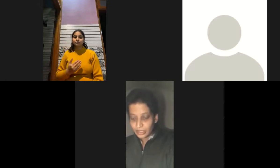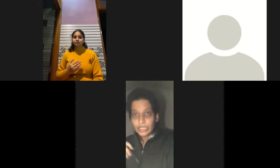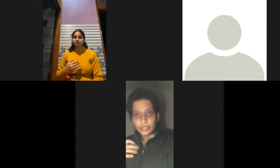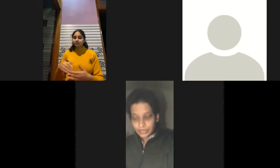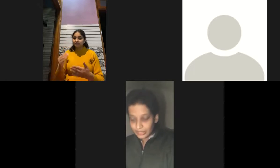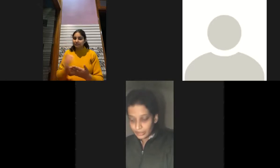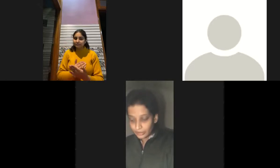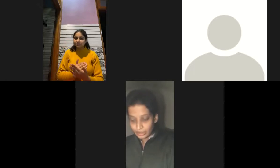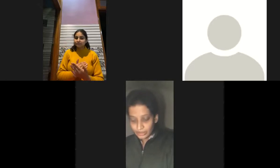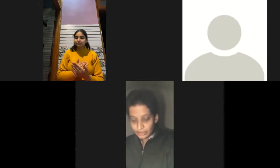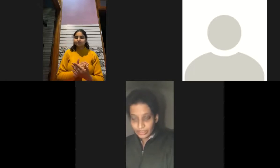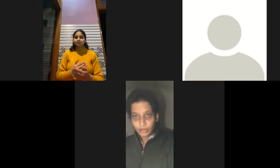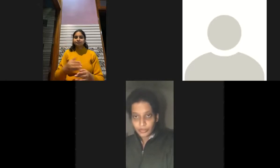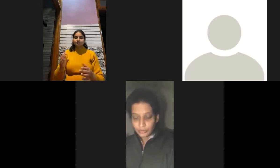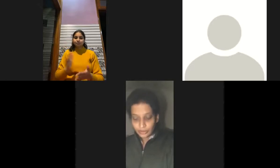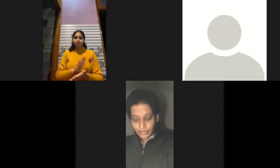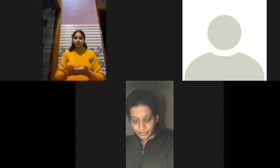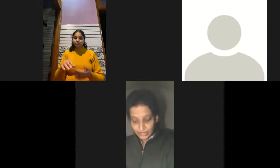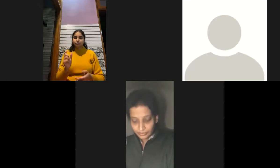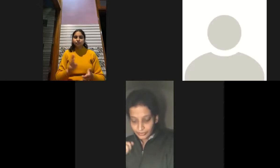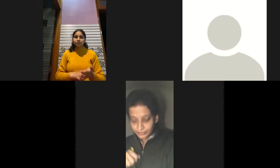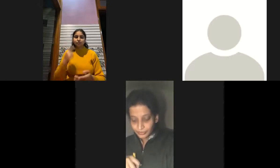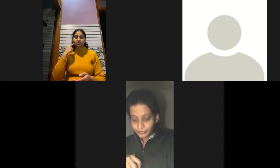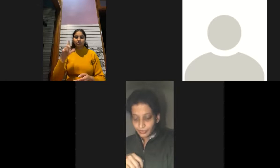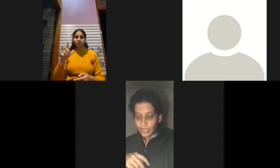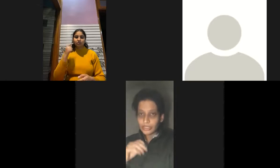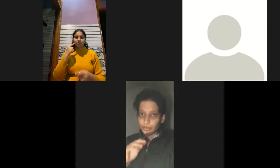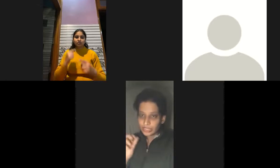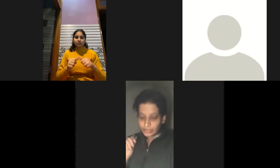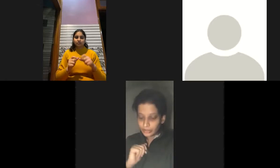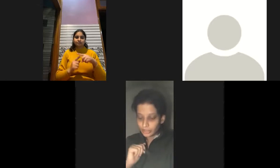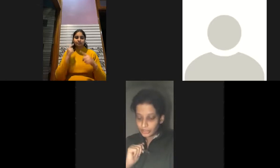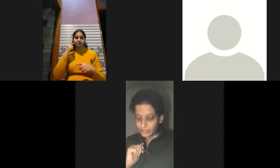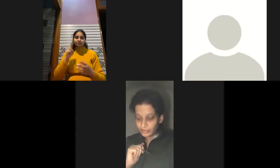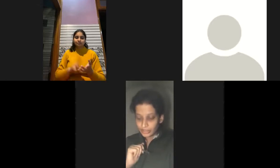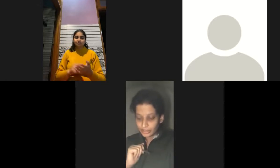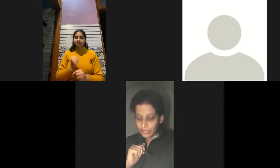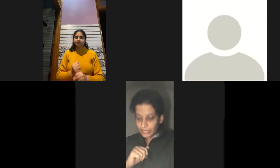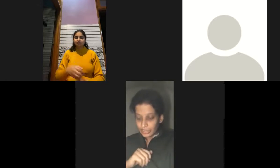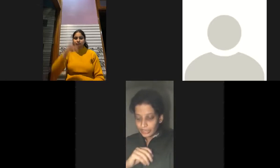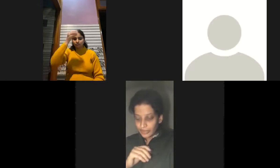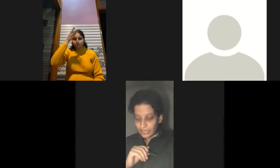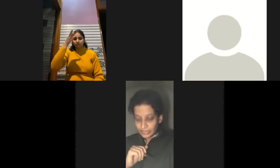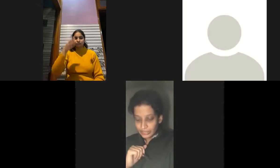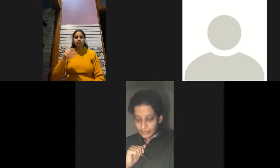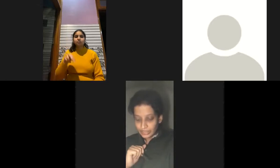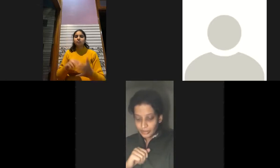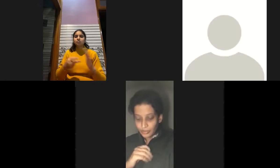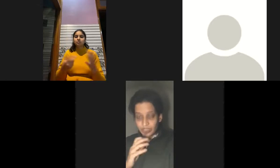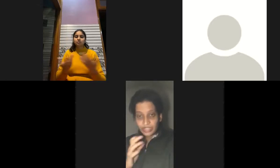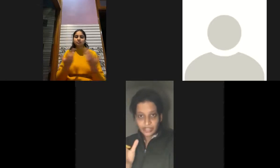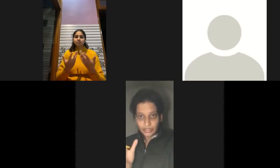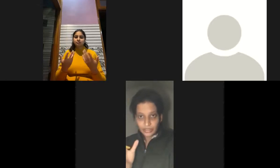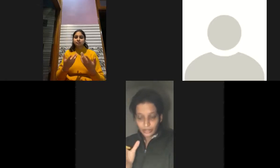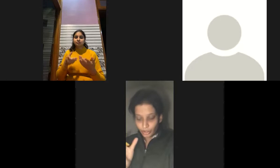the humiliating knowledge they offer about himself. The humiliating knowledge referred here, in fact, is even